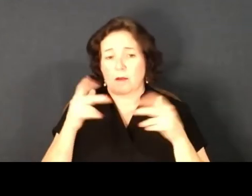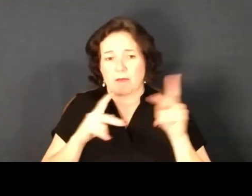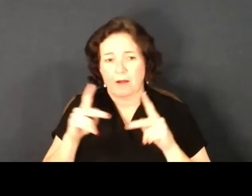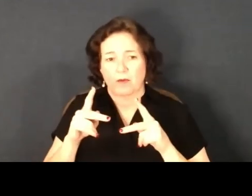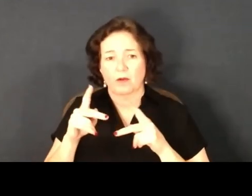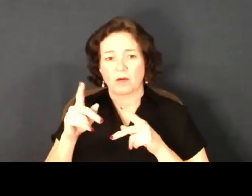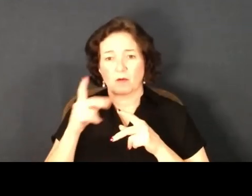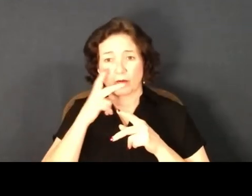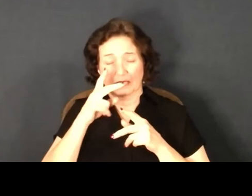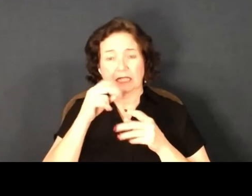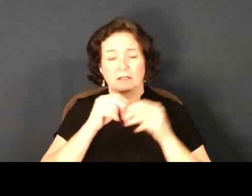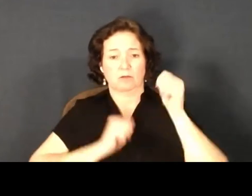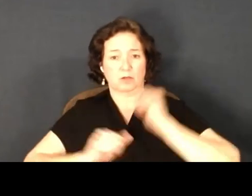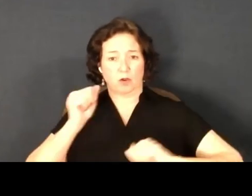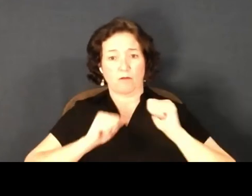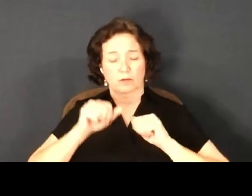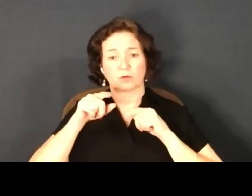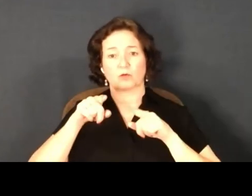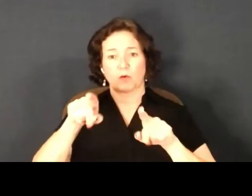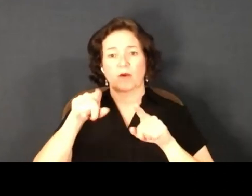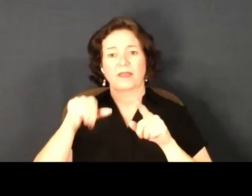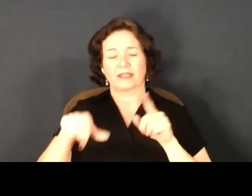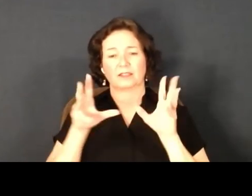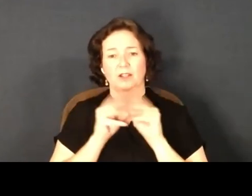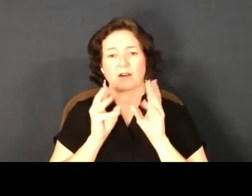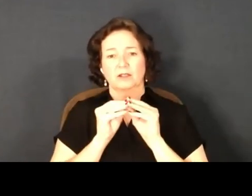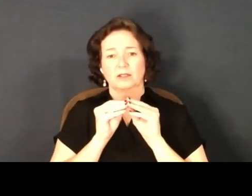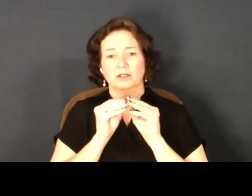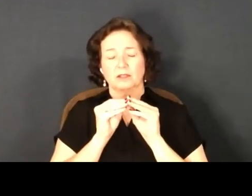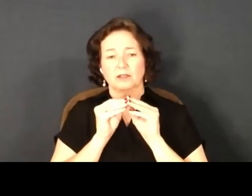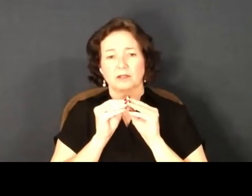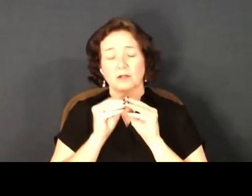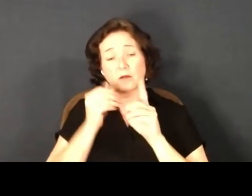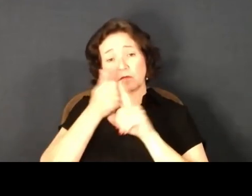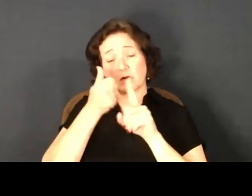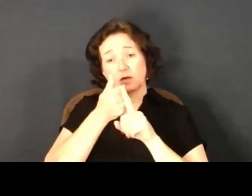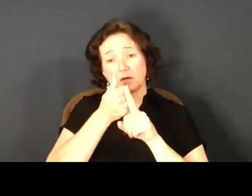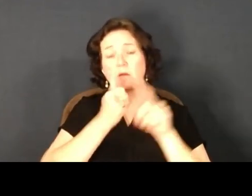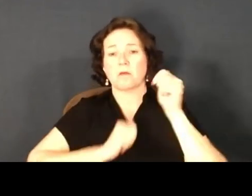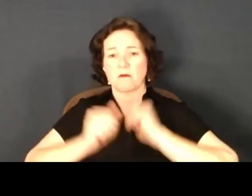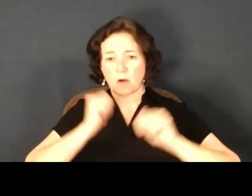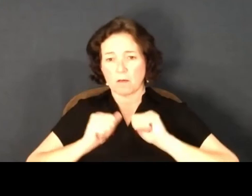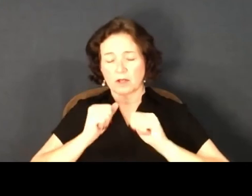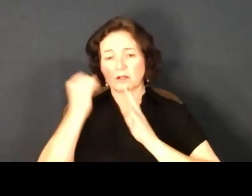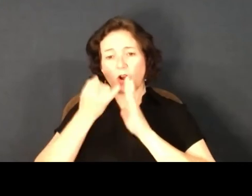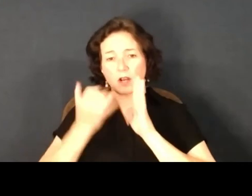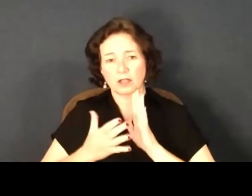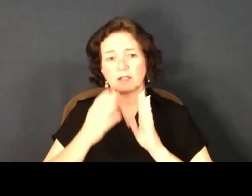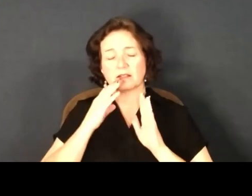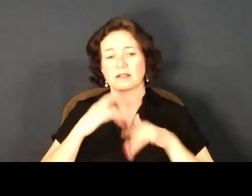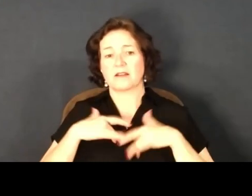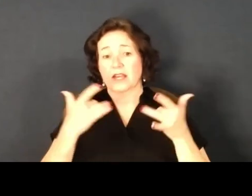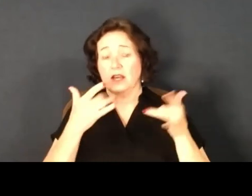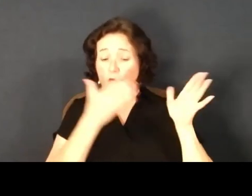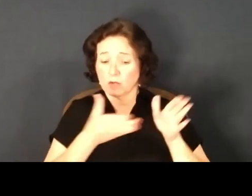in concerts during this conference. She's a performance artist and an event organizer,